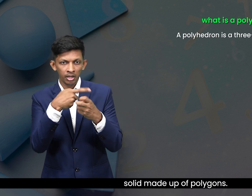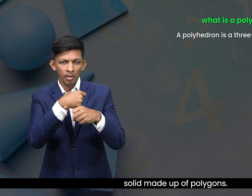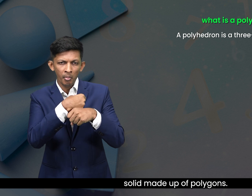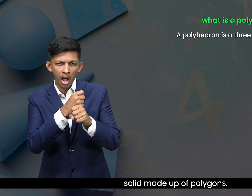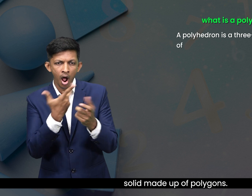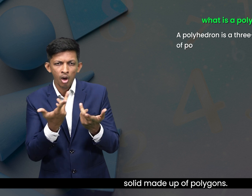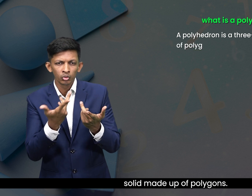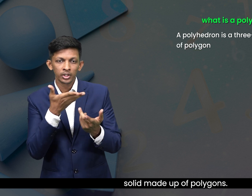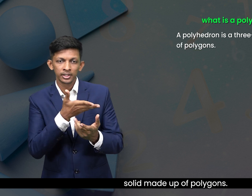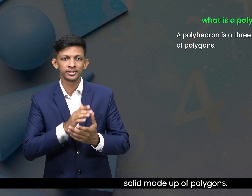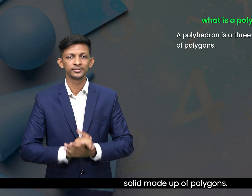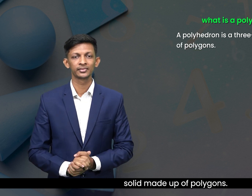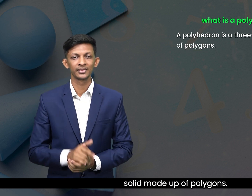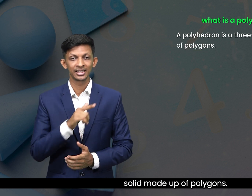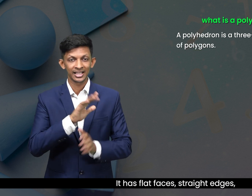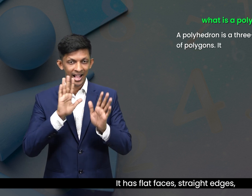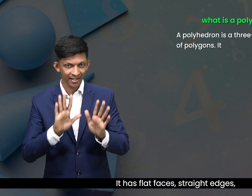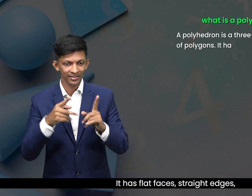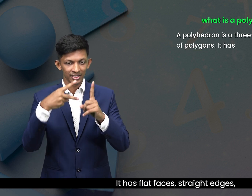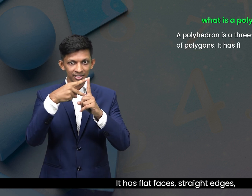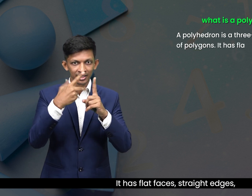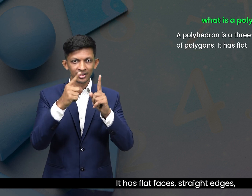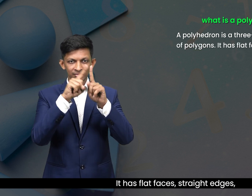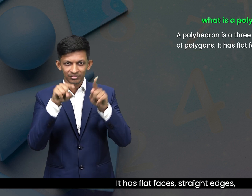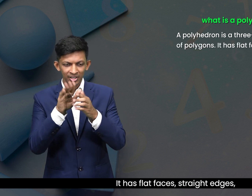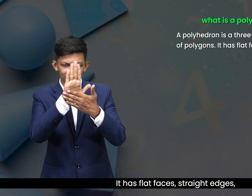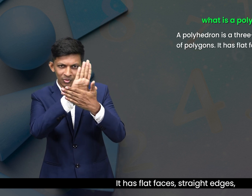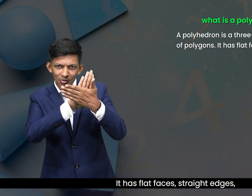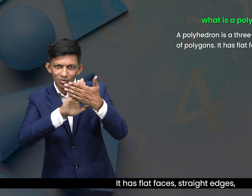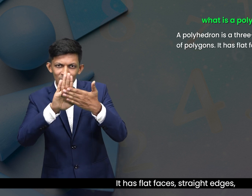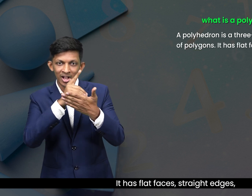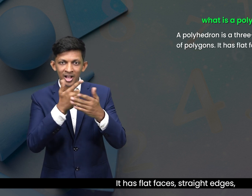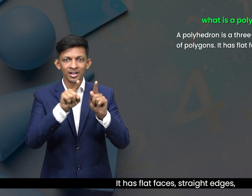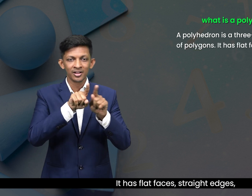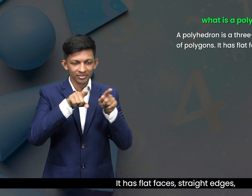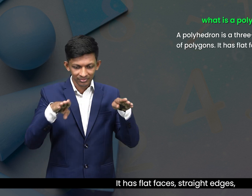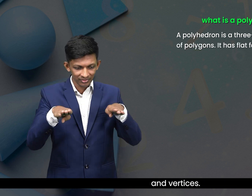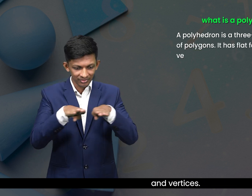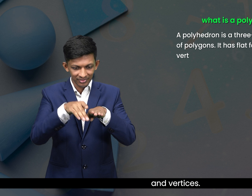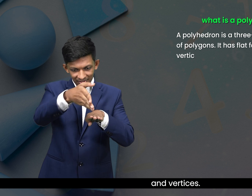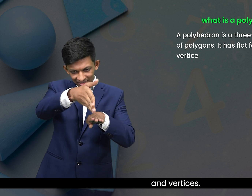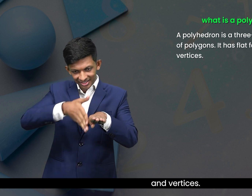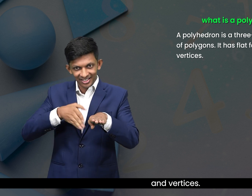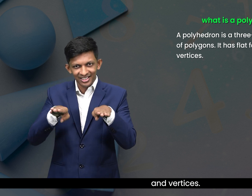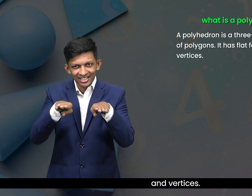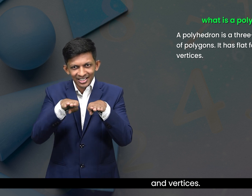up of polygons. It has flat faces, straight edges and vertices.